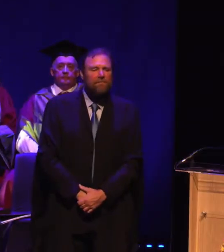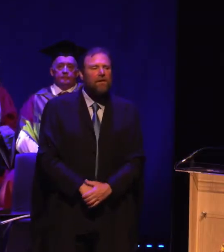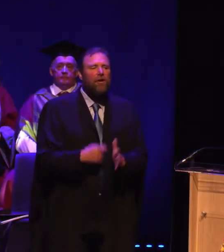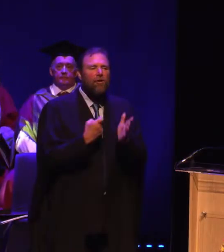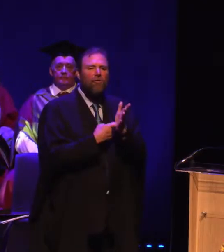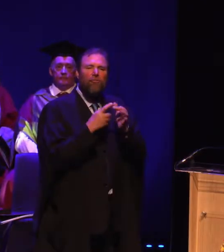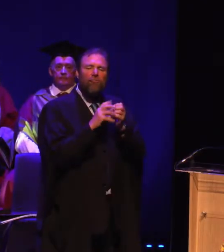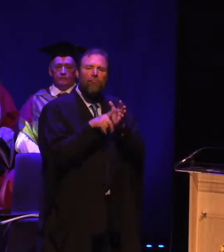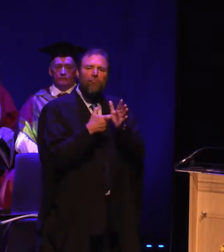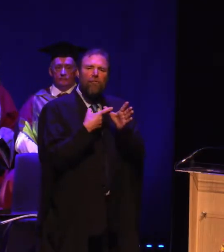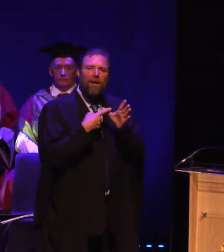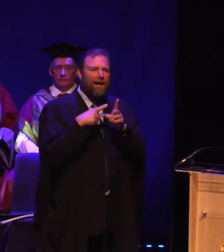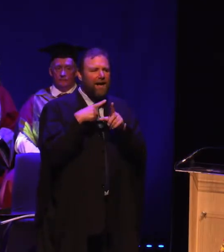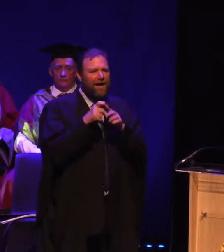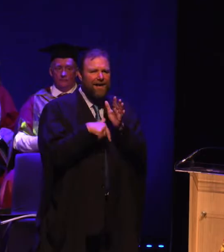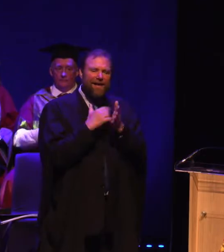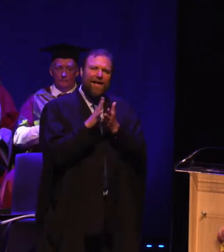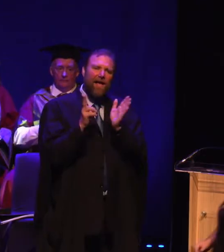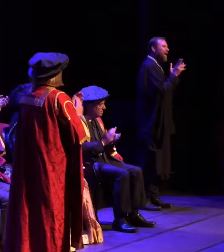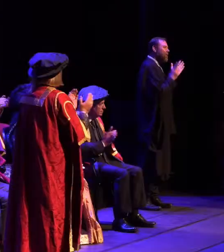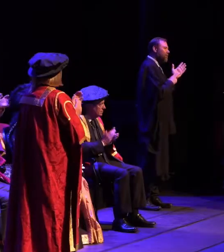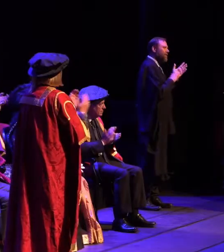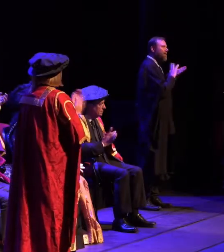Rebecca Catherine Duncan Hartle.